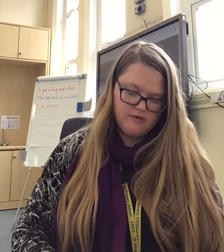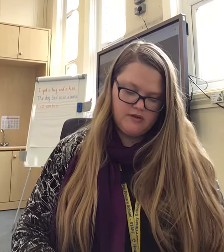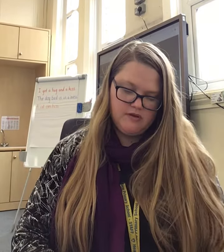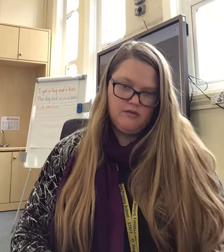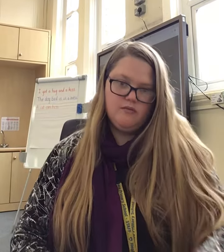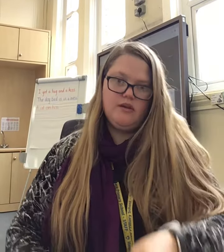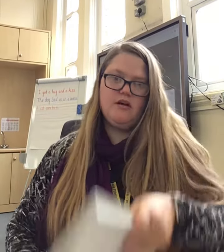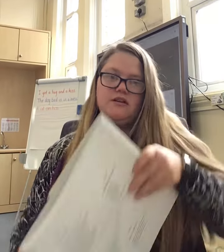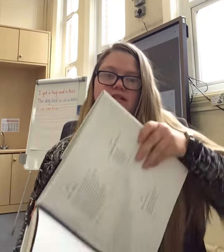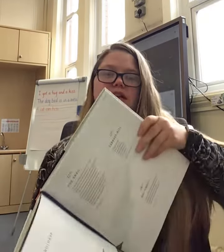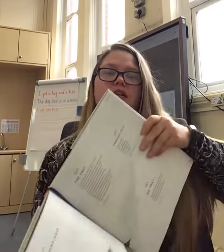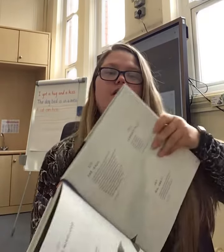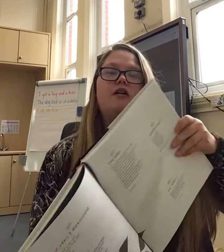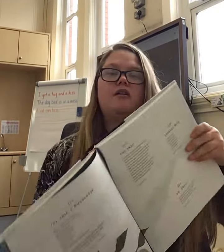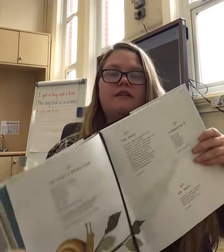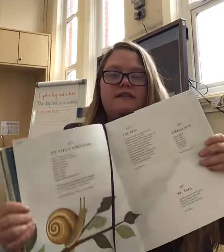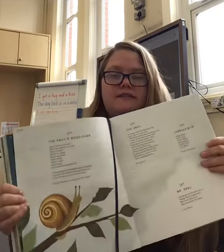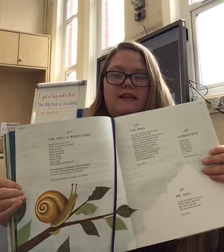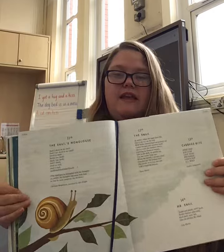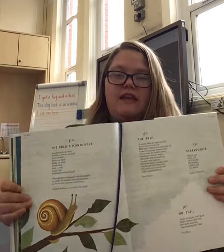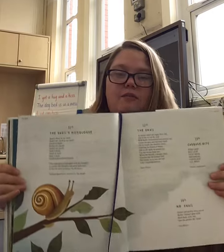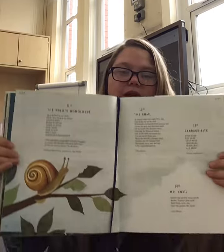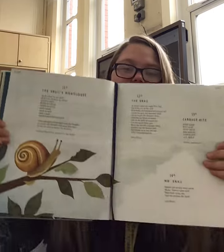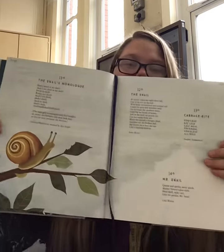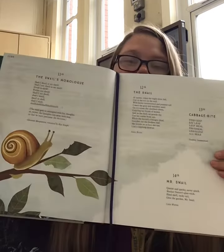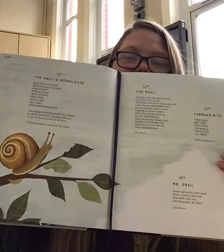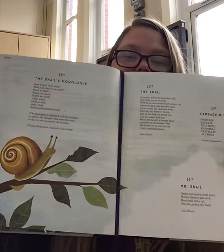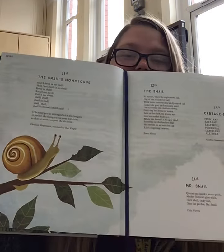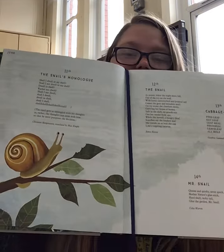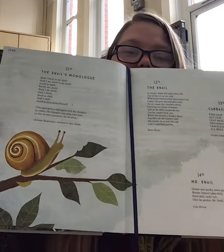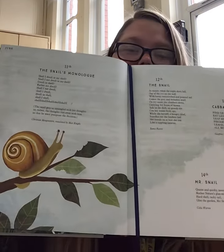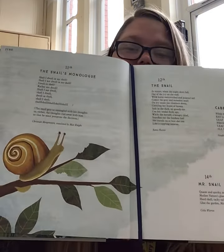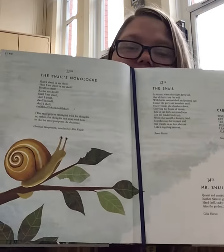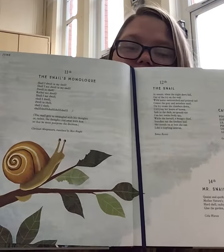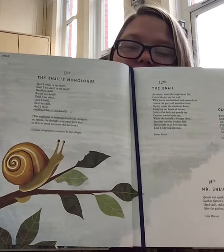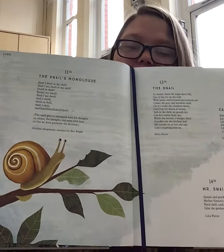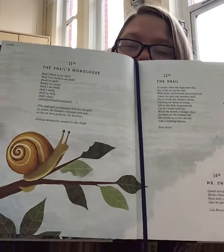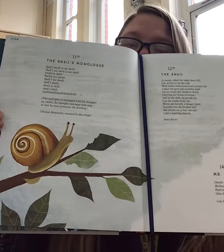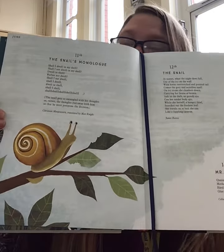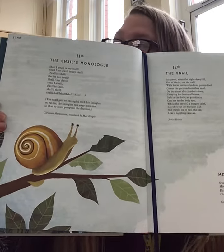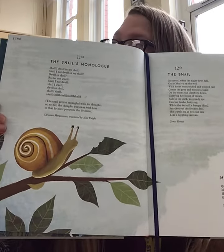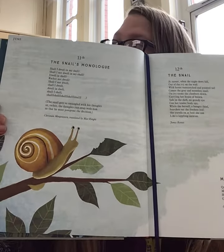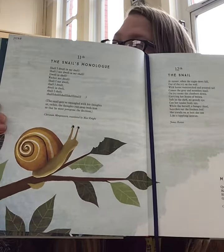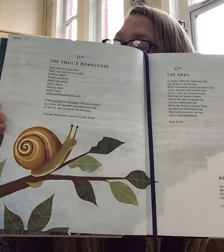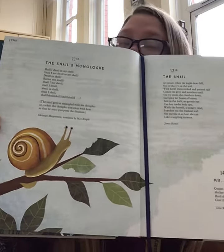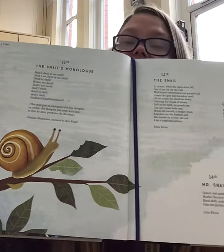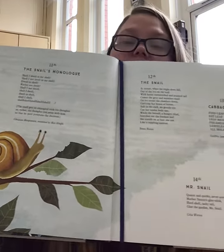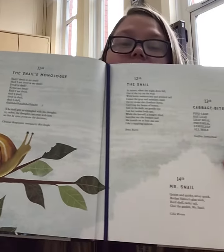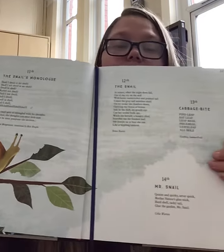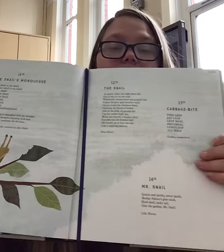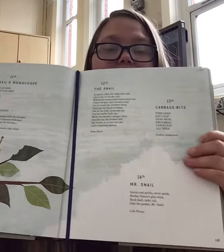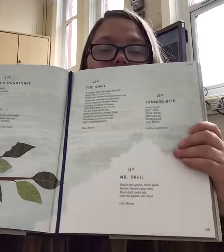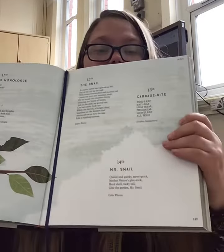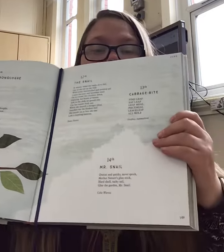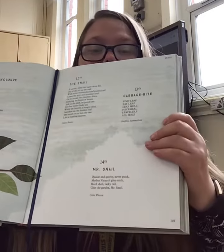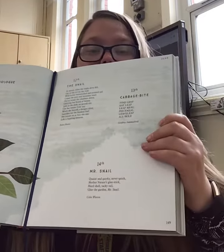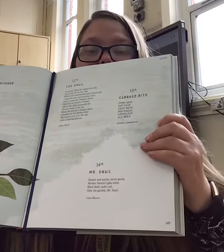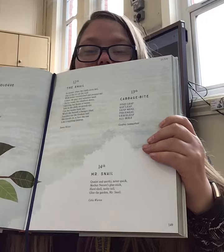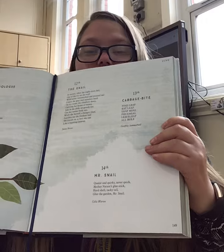We are still on the same illustration as yesterday, so we have the snail on the branch and we